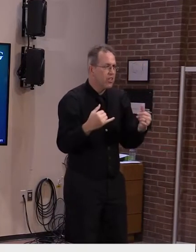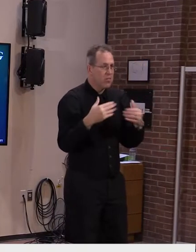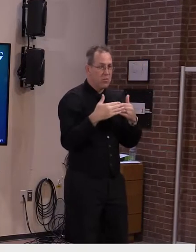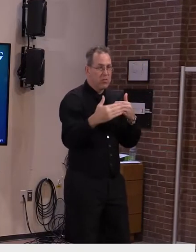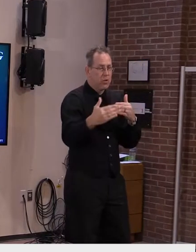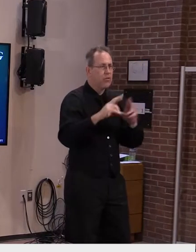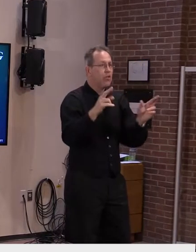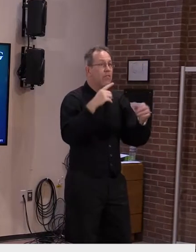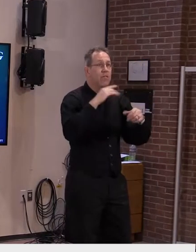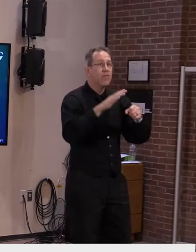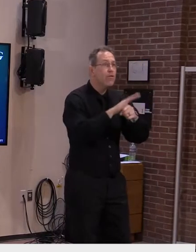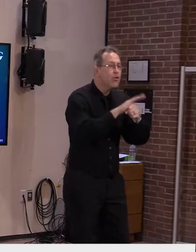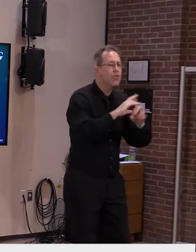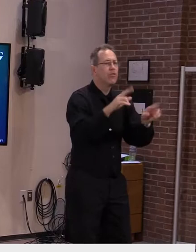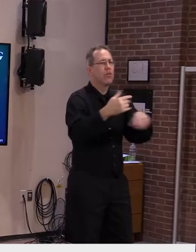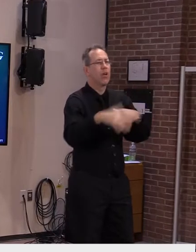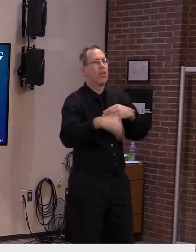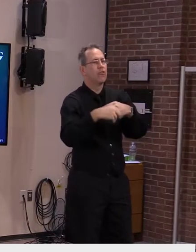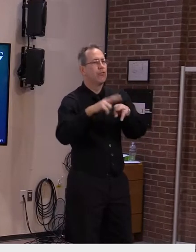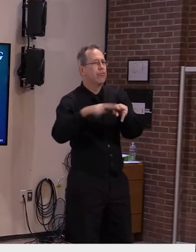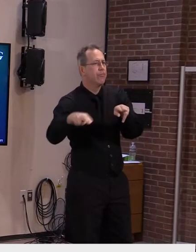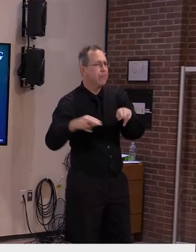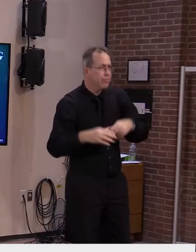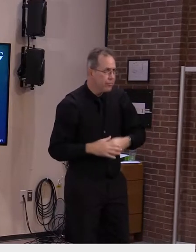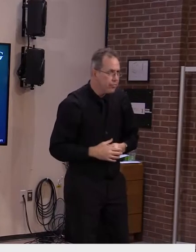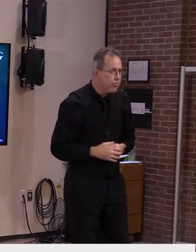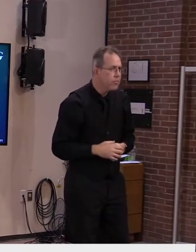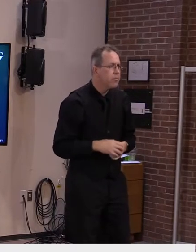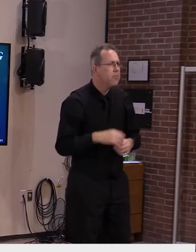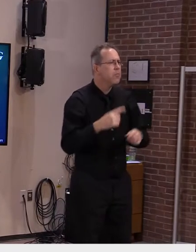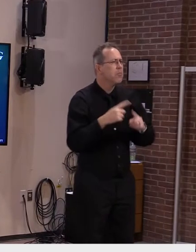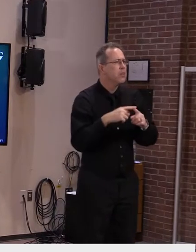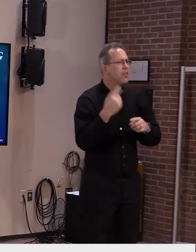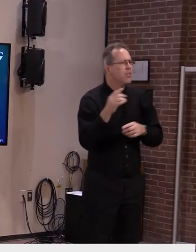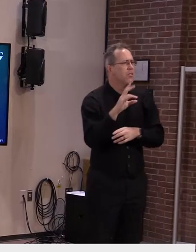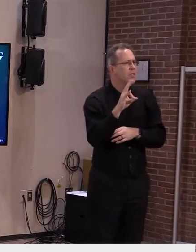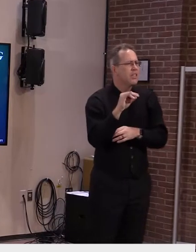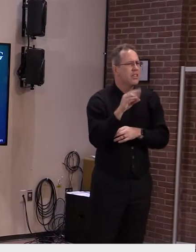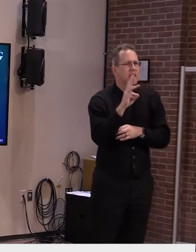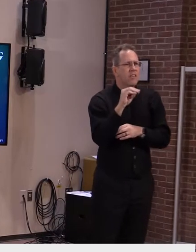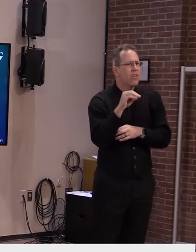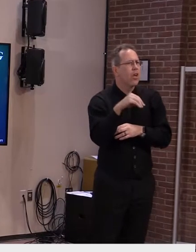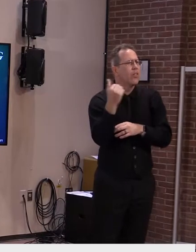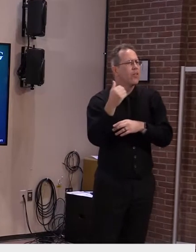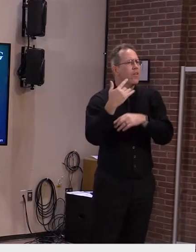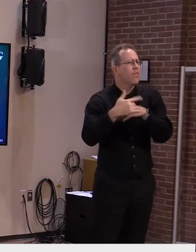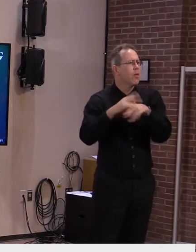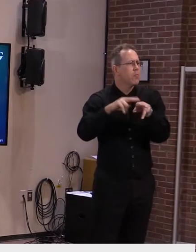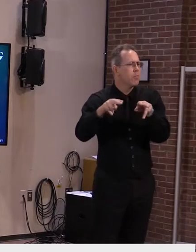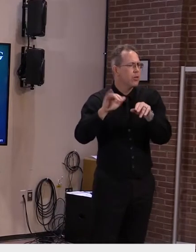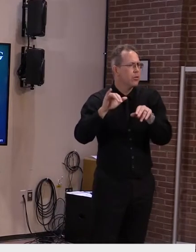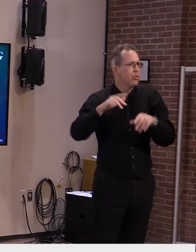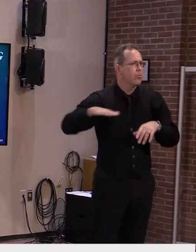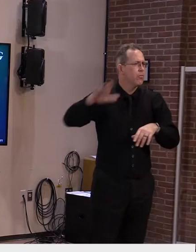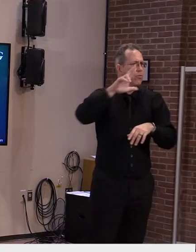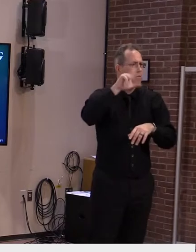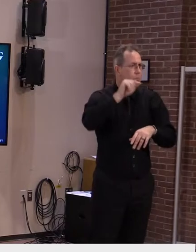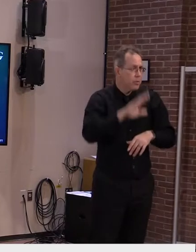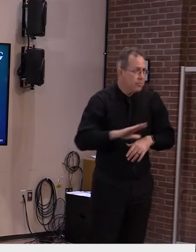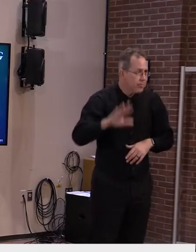beds that we helped bring online recently. In terms of ICU beds, one additional bed is available